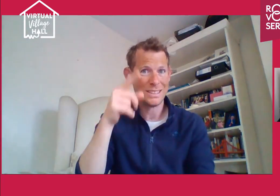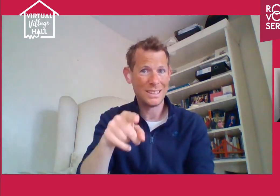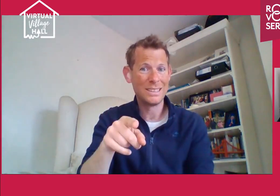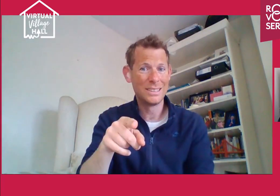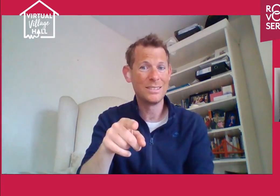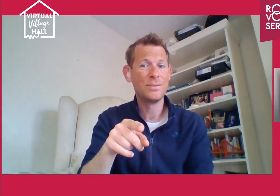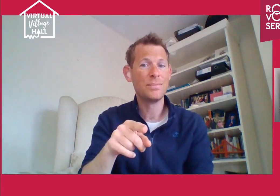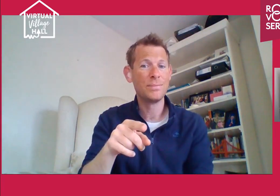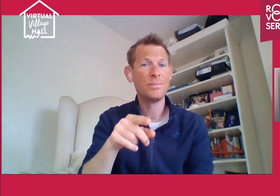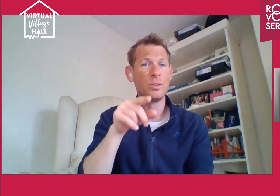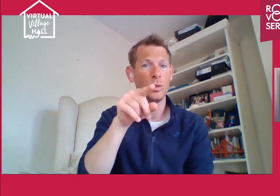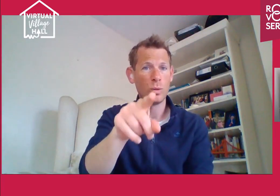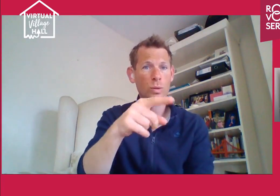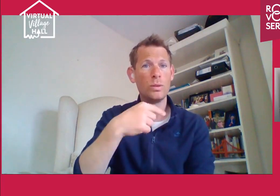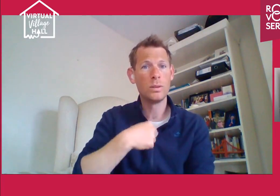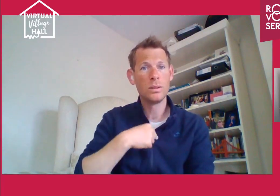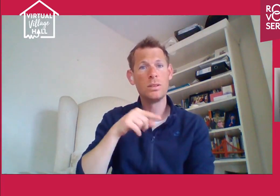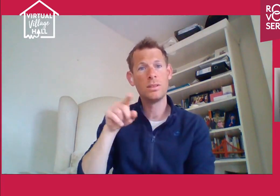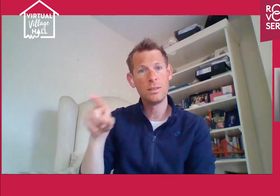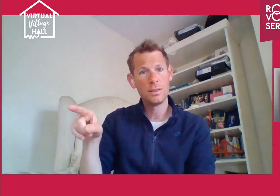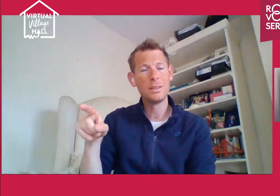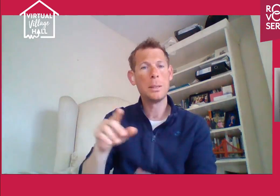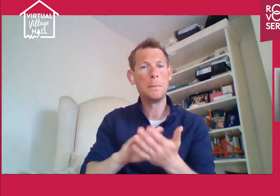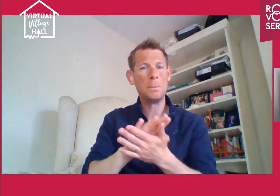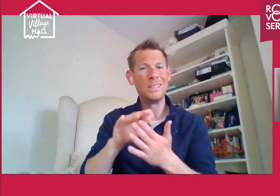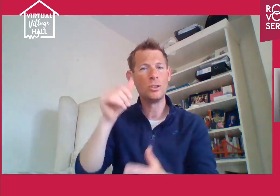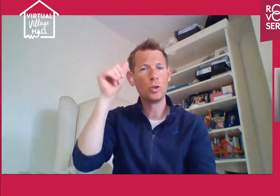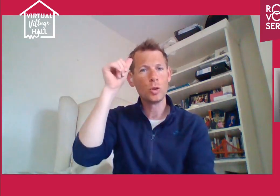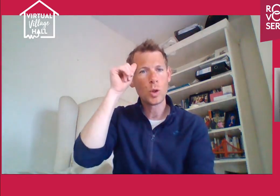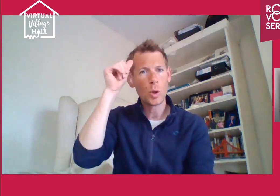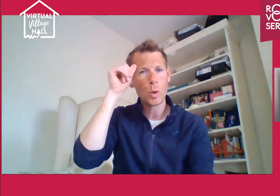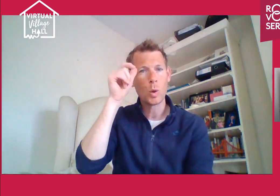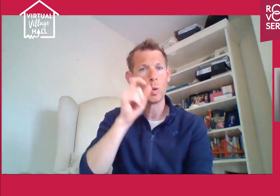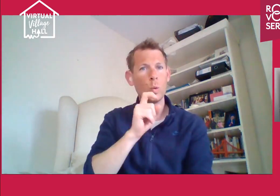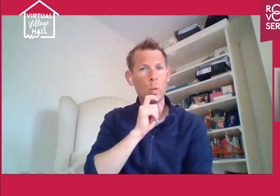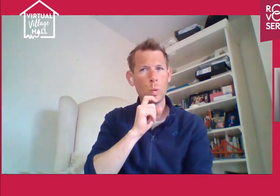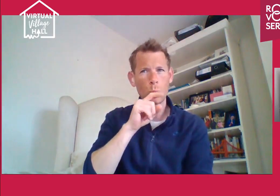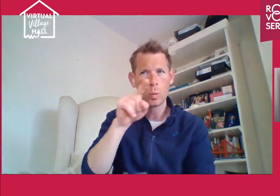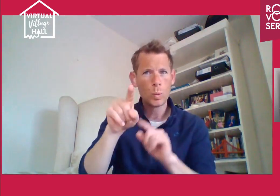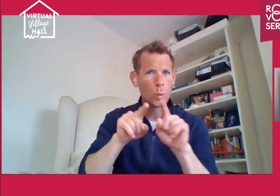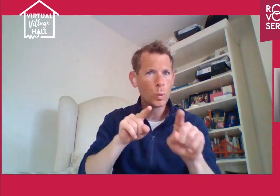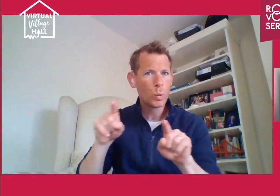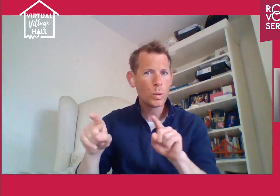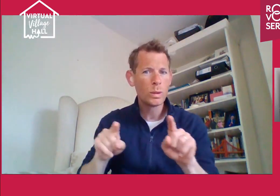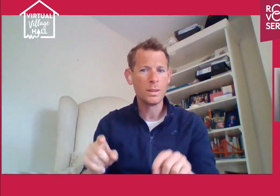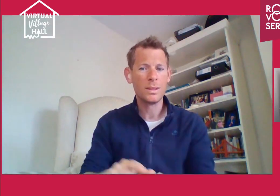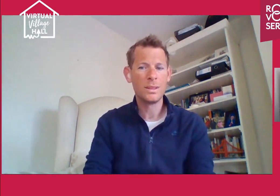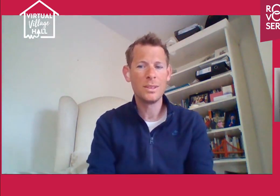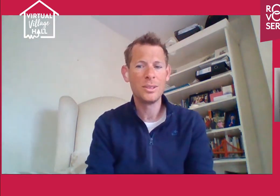I hope you all understood. How did you get on? So pointing just means you know who's